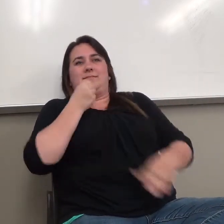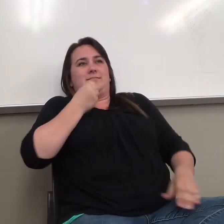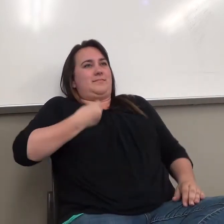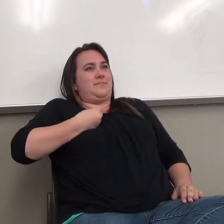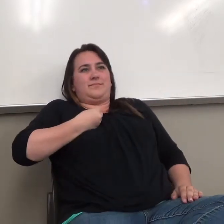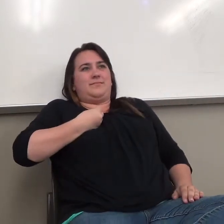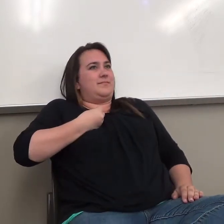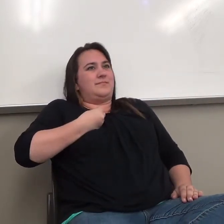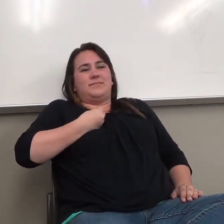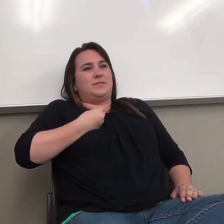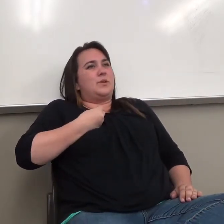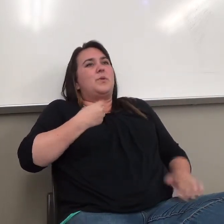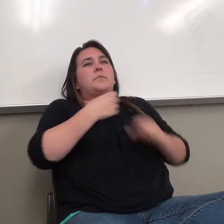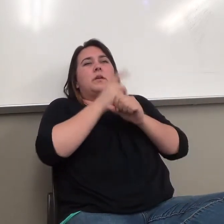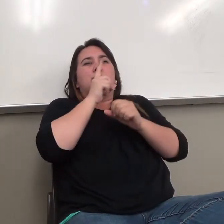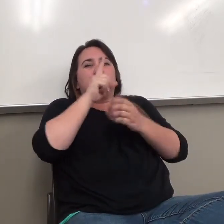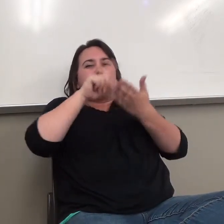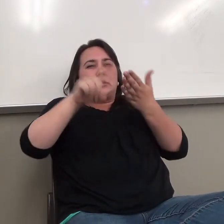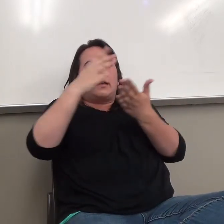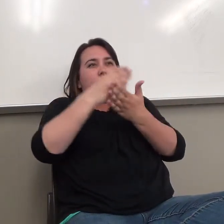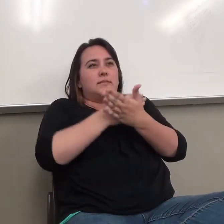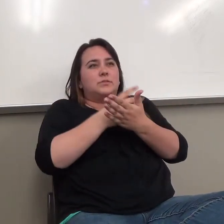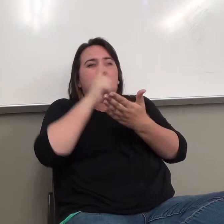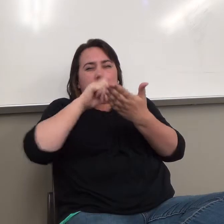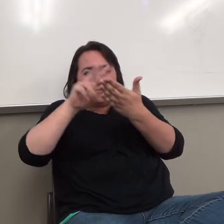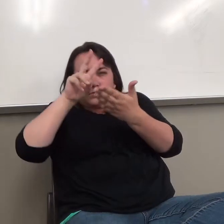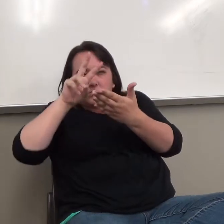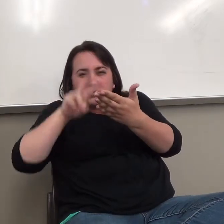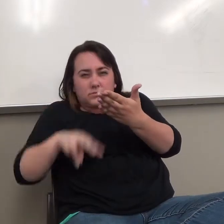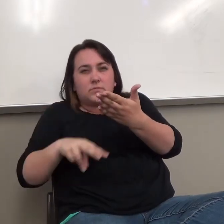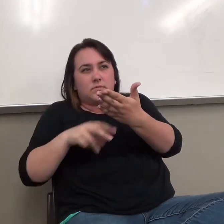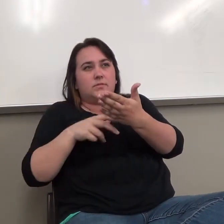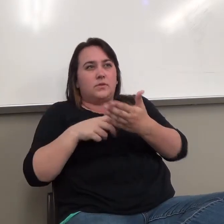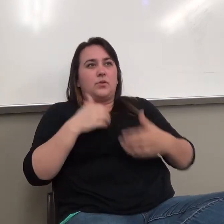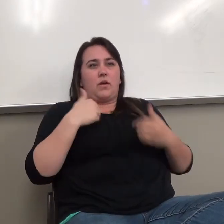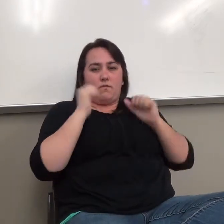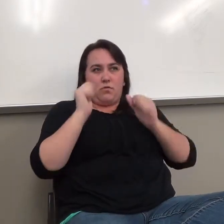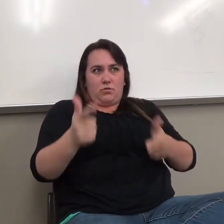these various checklists I give you. It's on here, it's on the